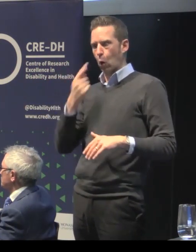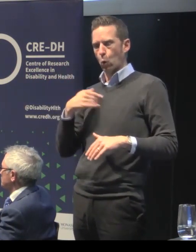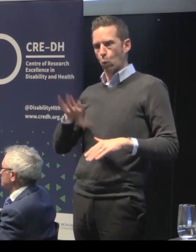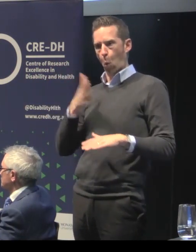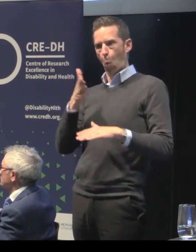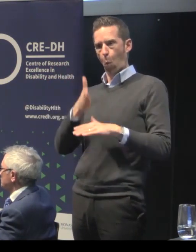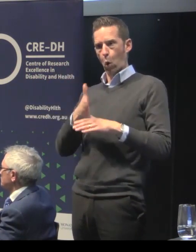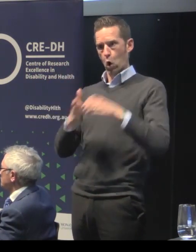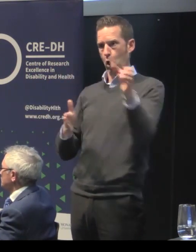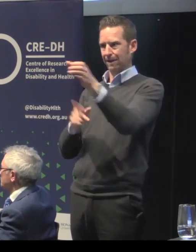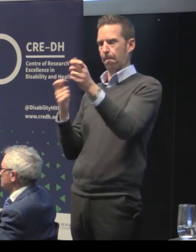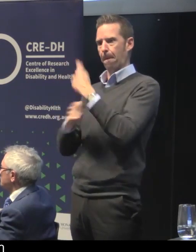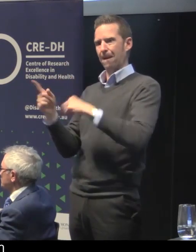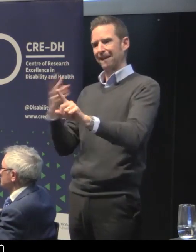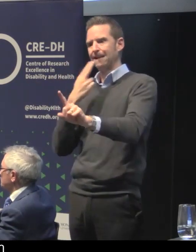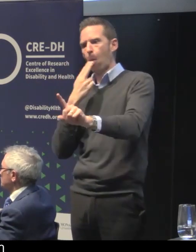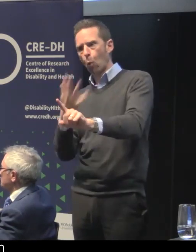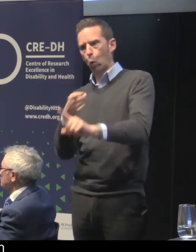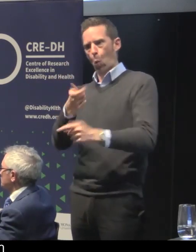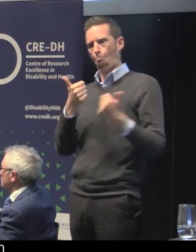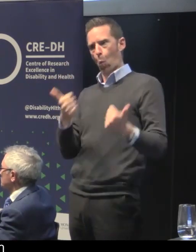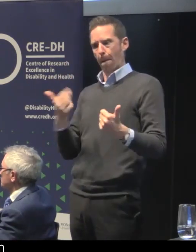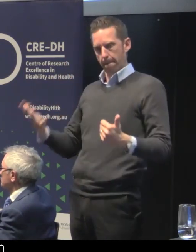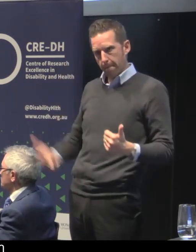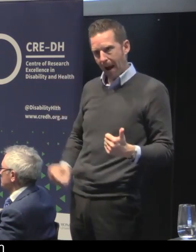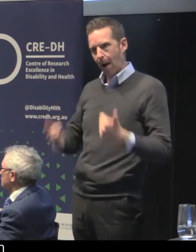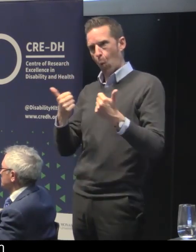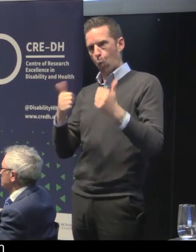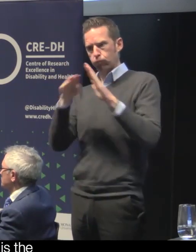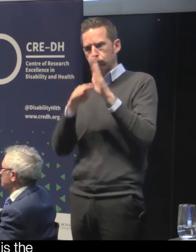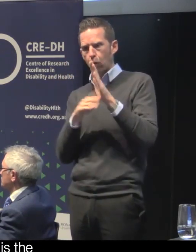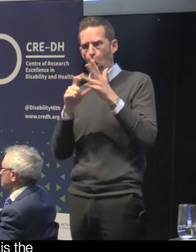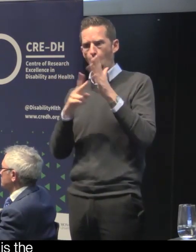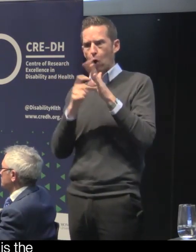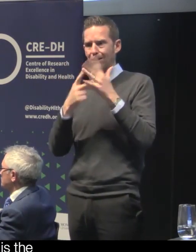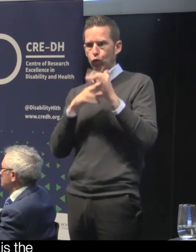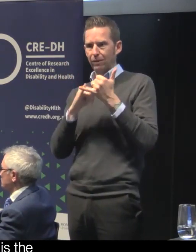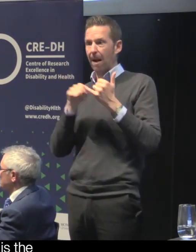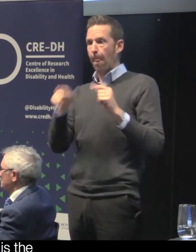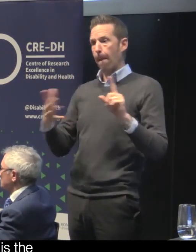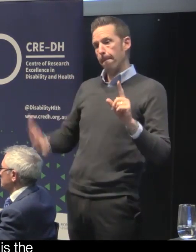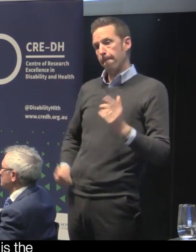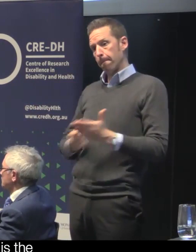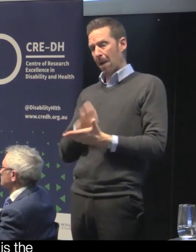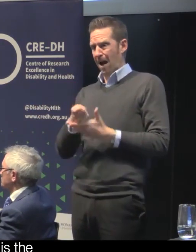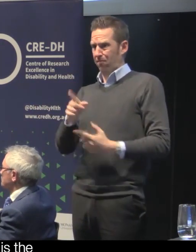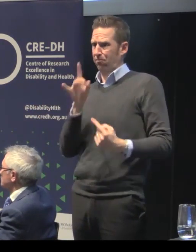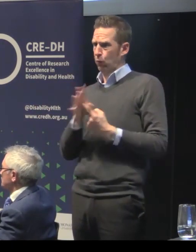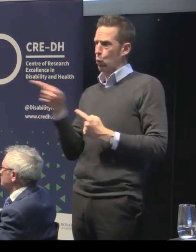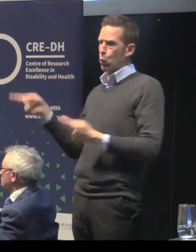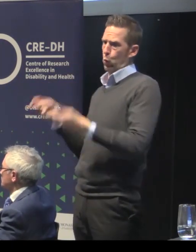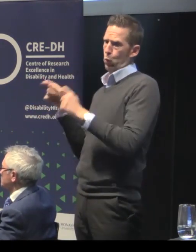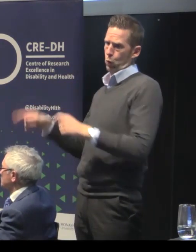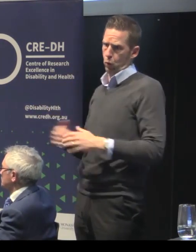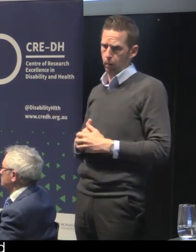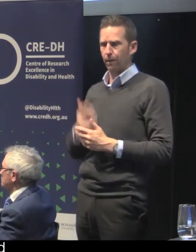workers exploited. I want to see them having good pay and conditions. What's interesting is that the pay thing is really critical. I think you indicated that. When